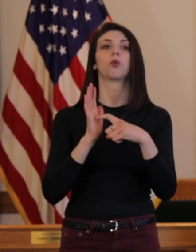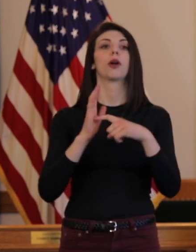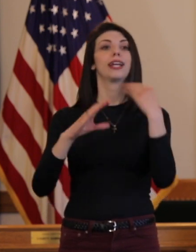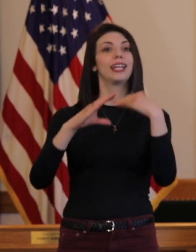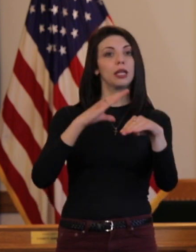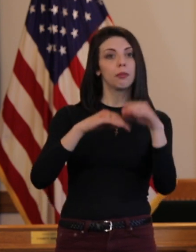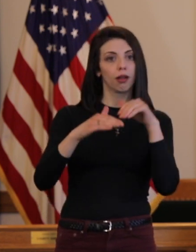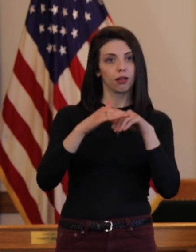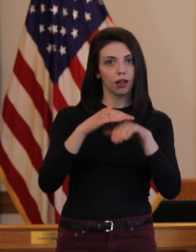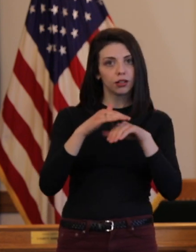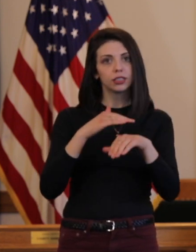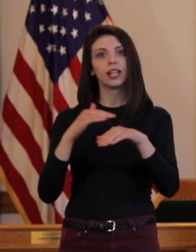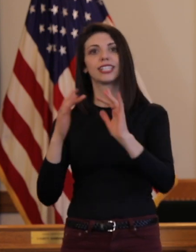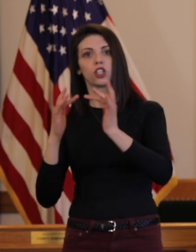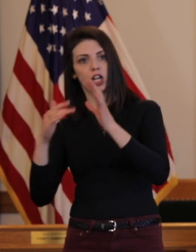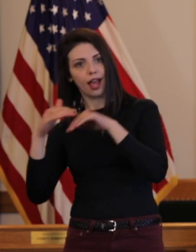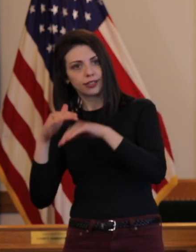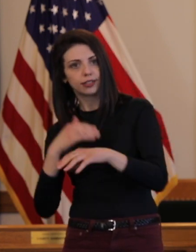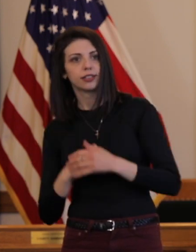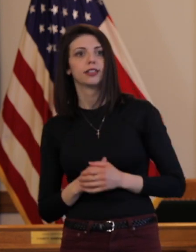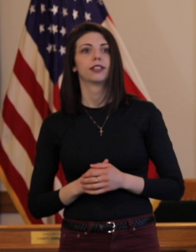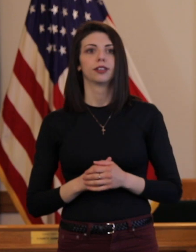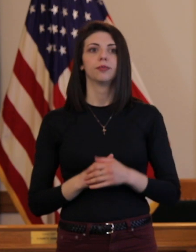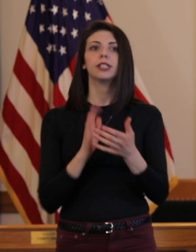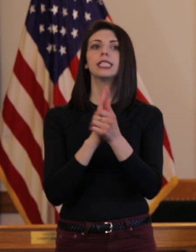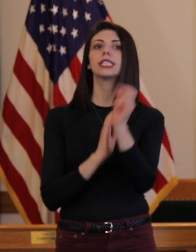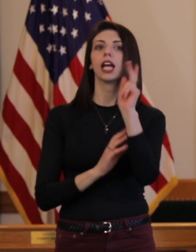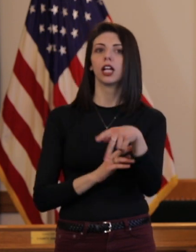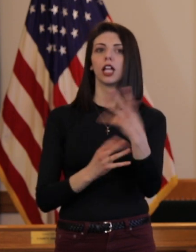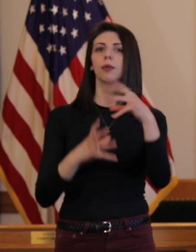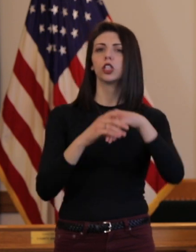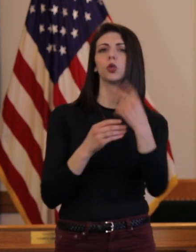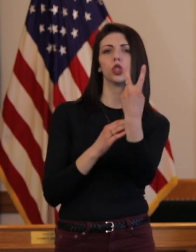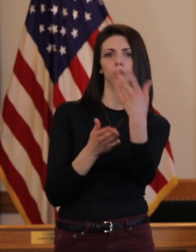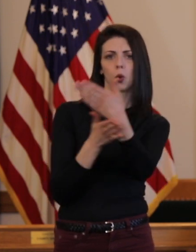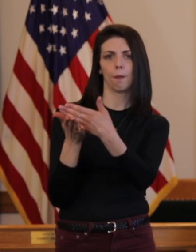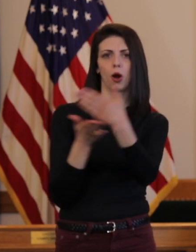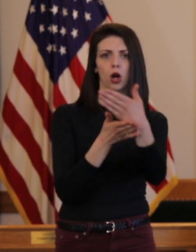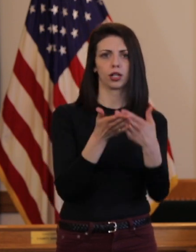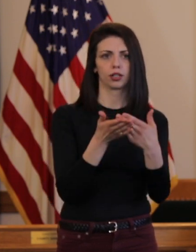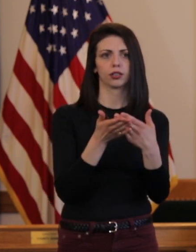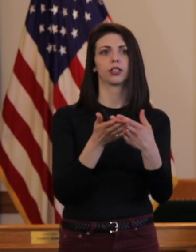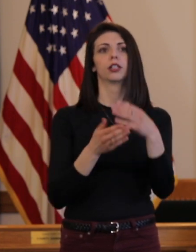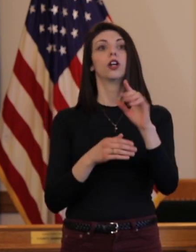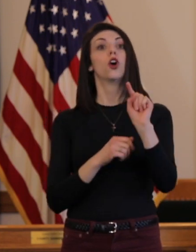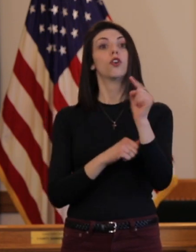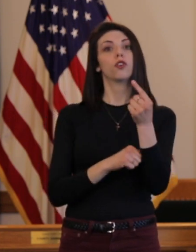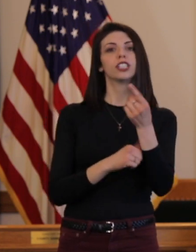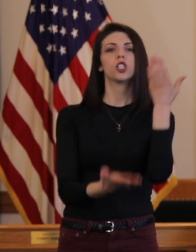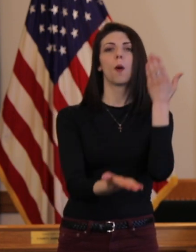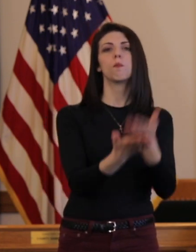email address. Skill Up Oswego County includes two parts of the metrics learning system. The first part is the Prove